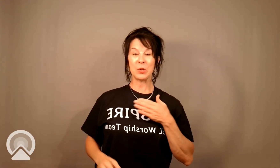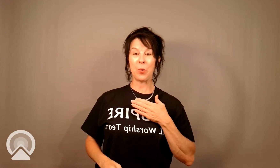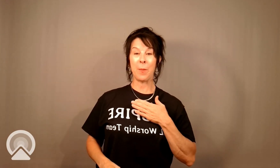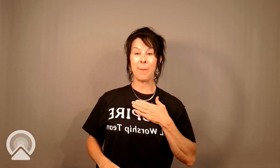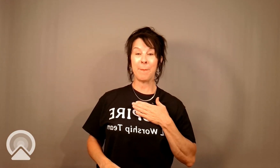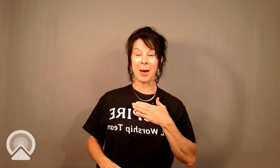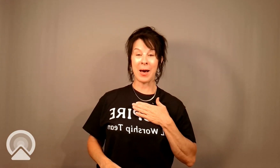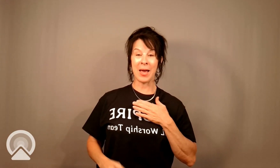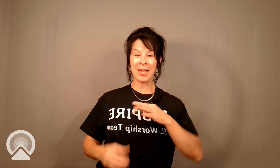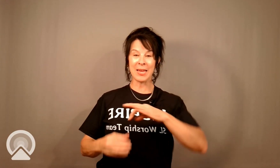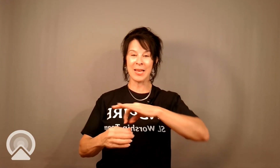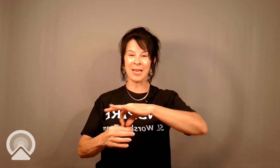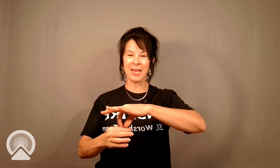So my